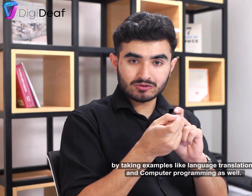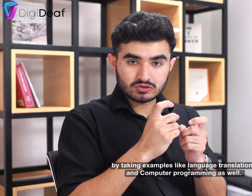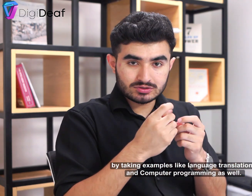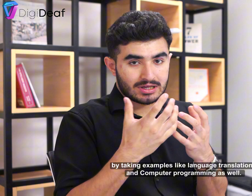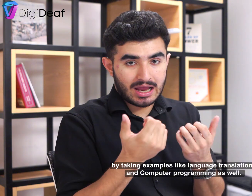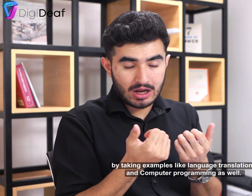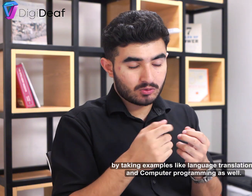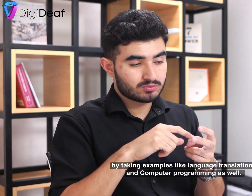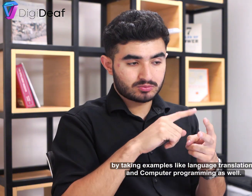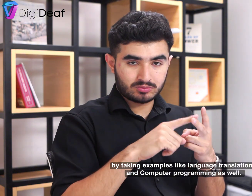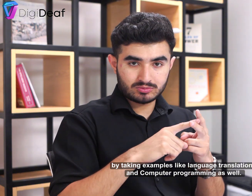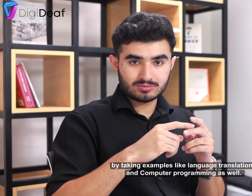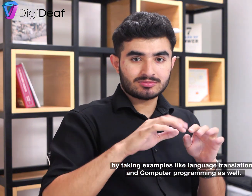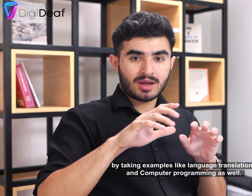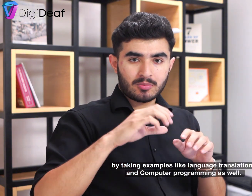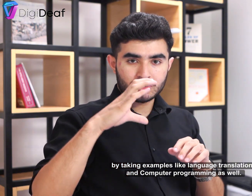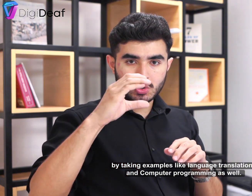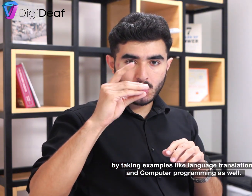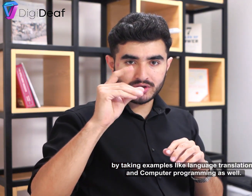computer programming as well.